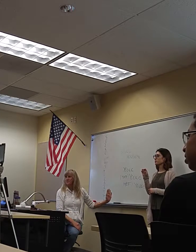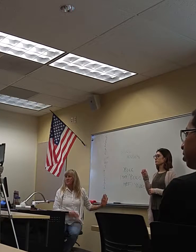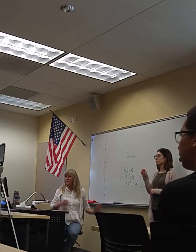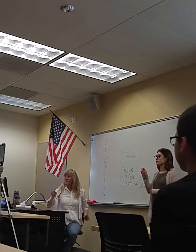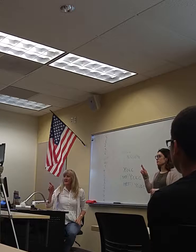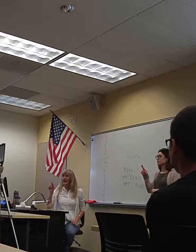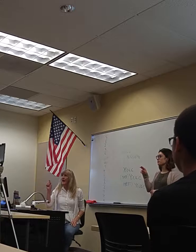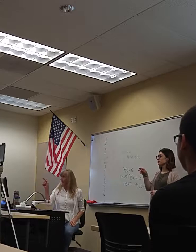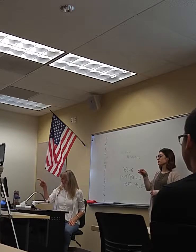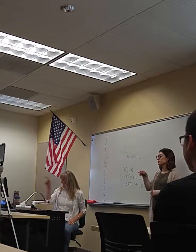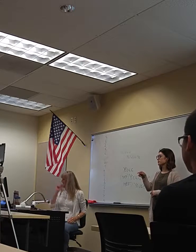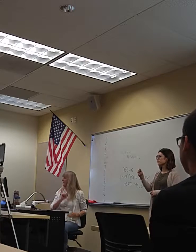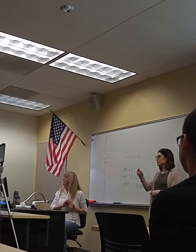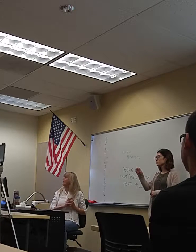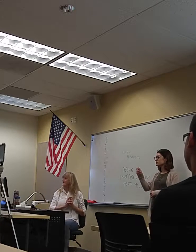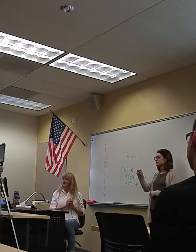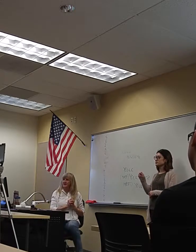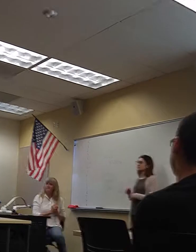markers? What? Oh, that's a bound morpheme.